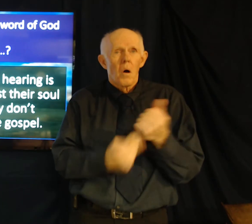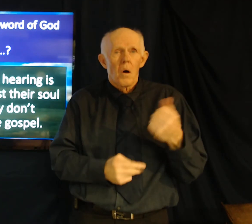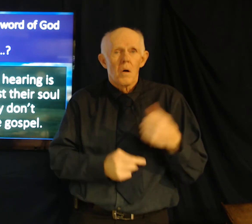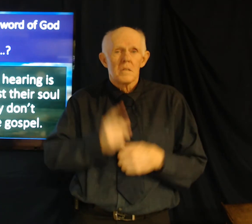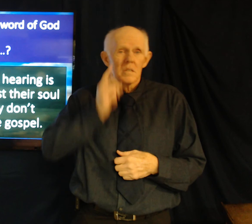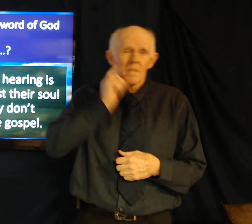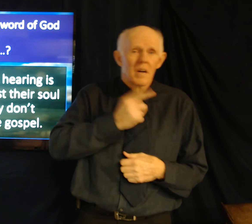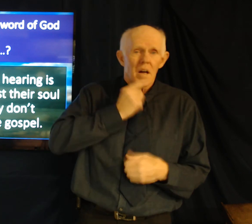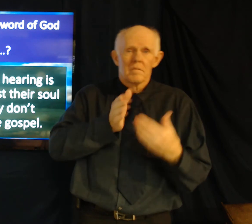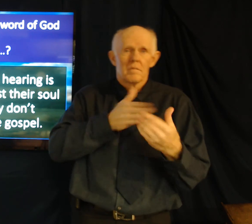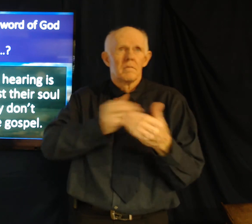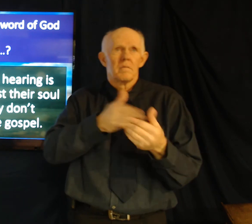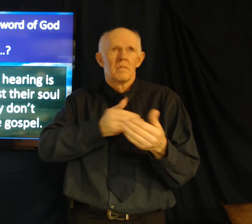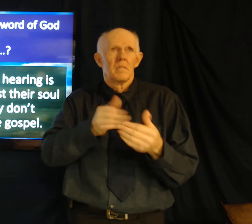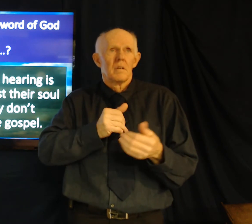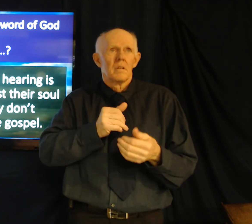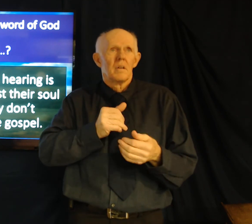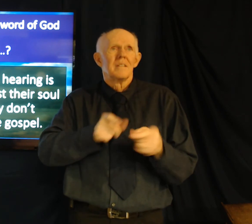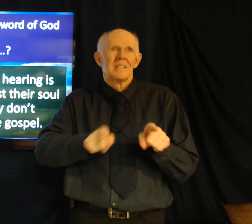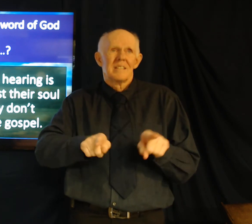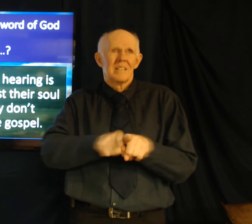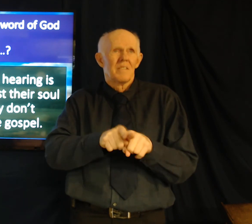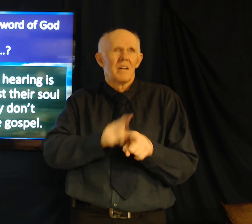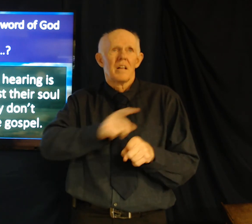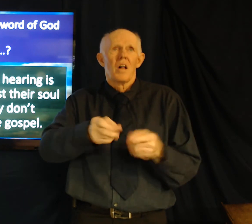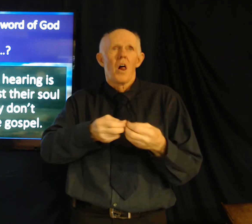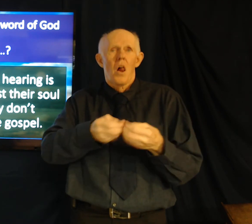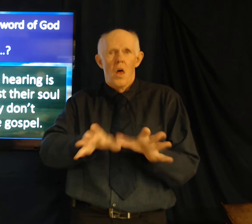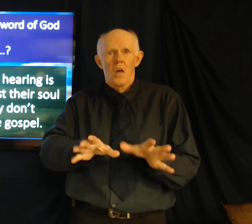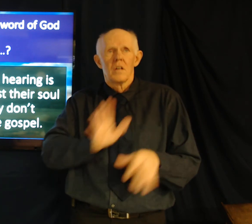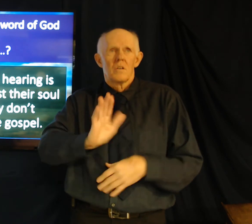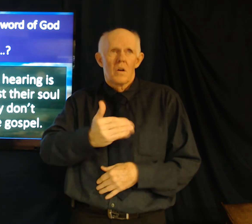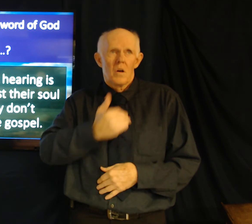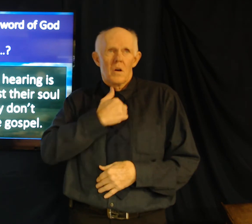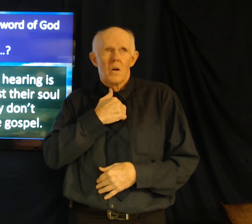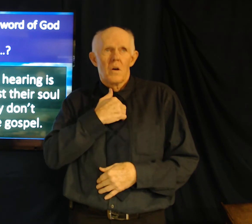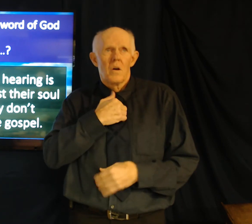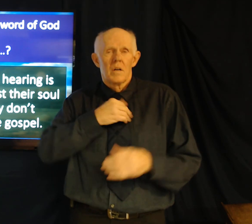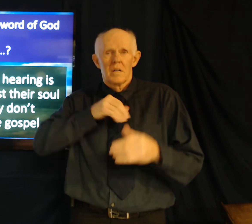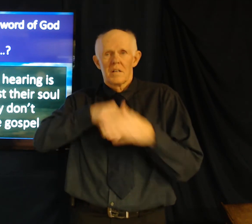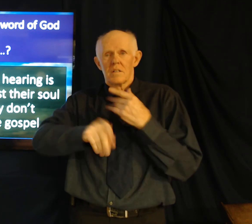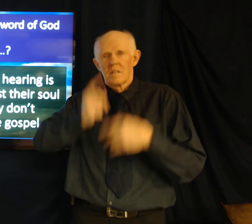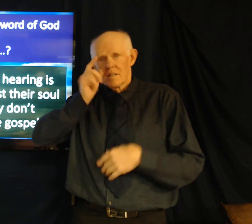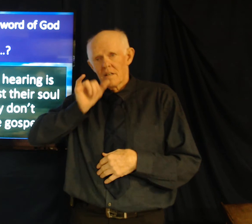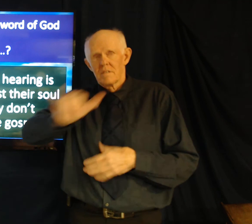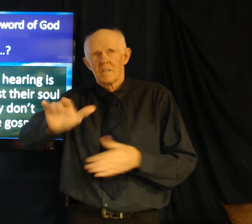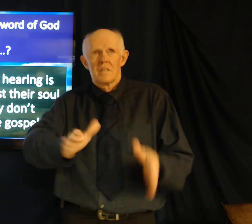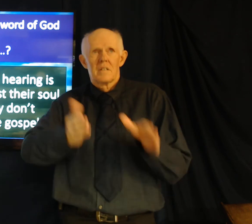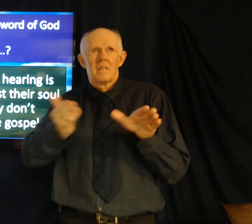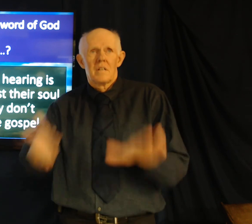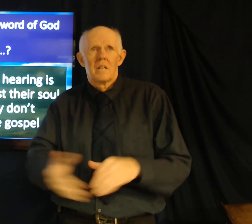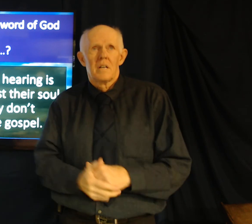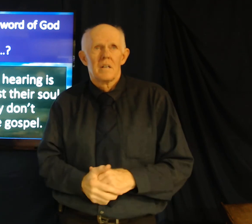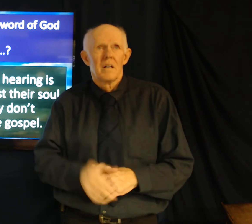both the deaf and the hearing is the same that they would be lost their soul into eternal